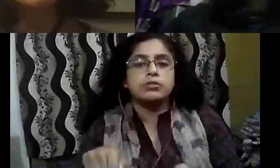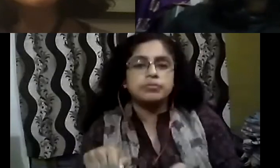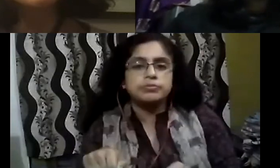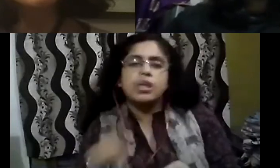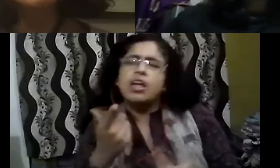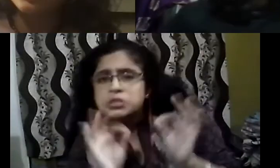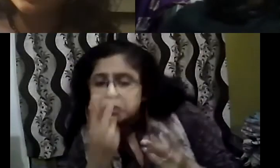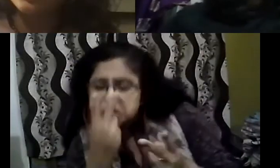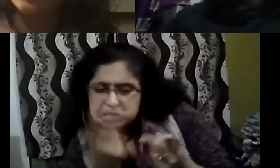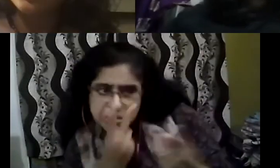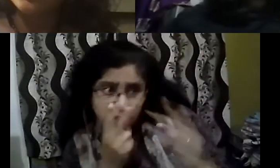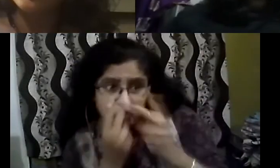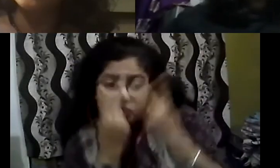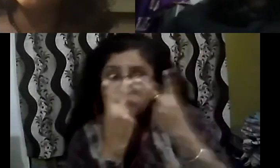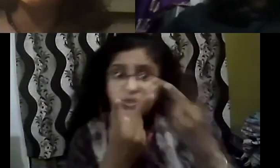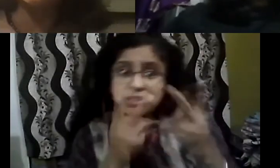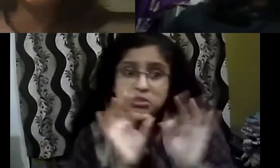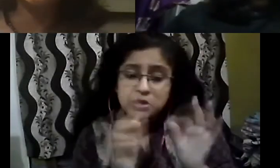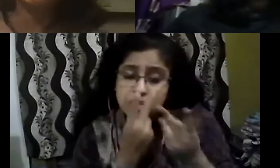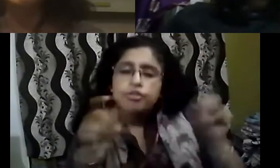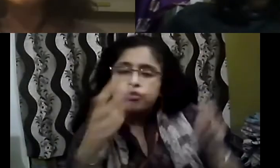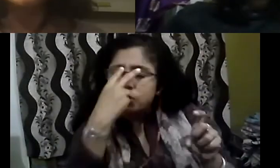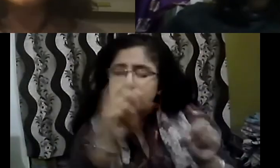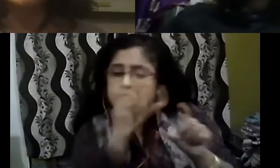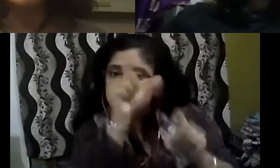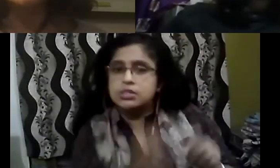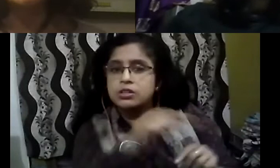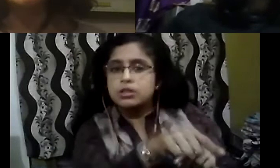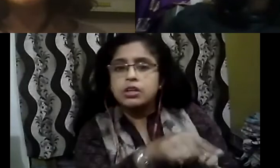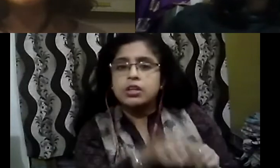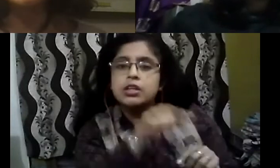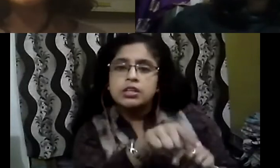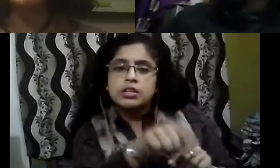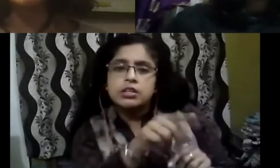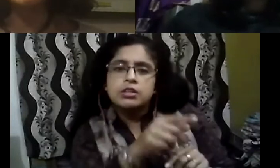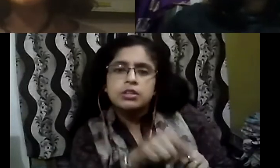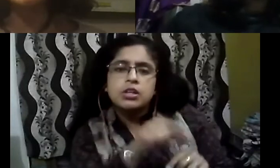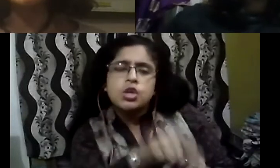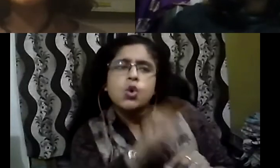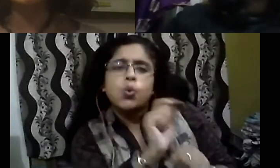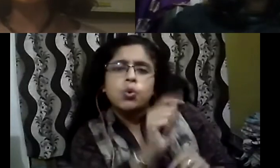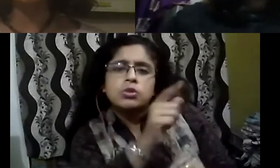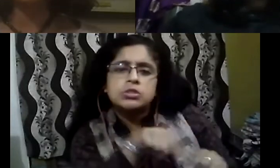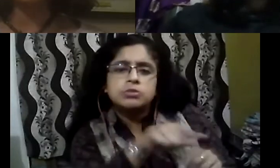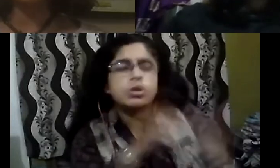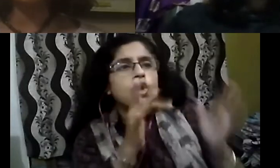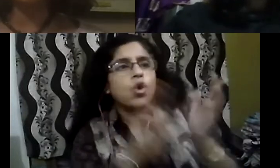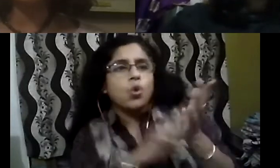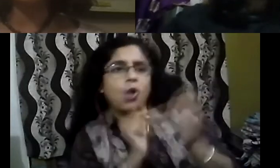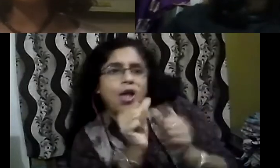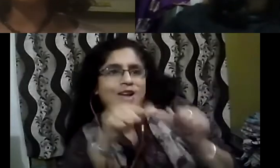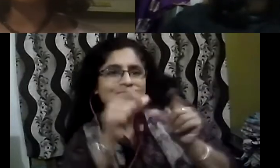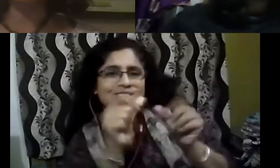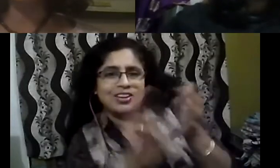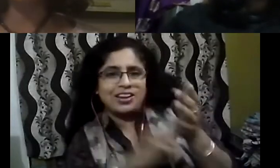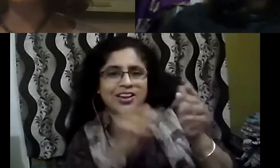disability is a blindness. Let us take the example Rohit. He is creating his job profile on a Naukri.com using the screen